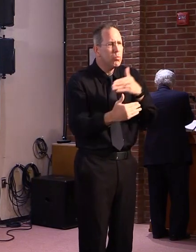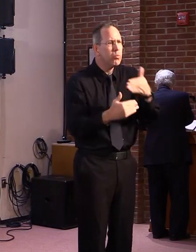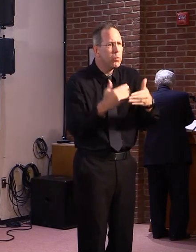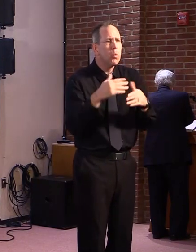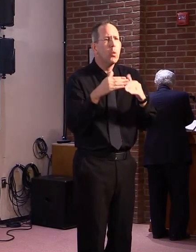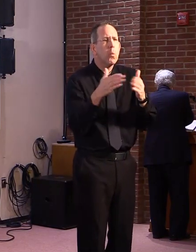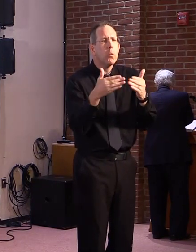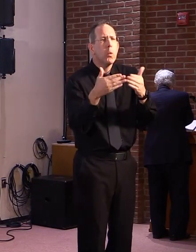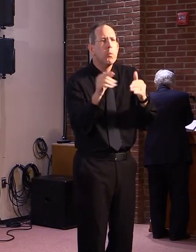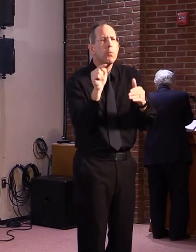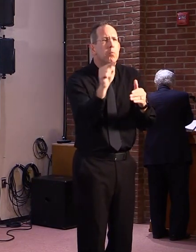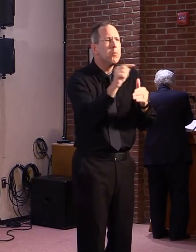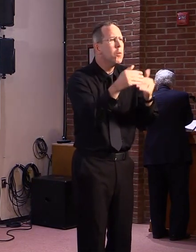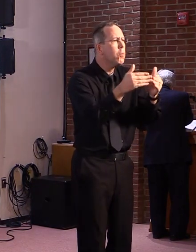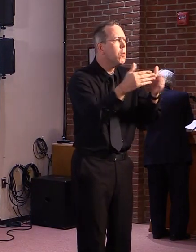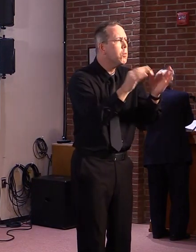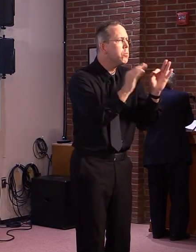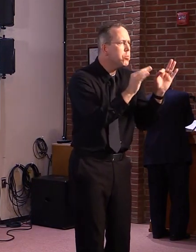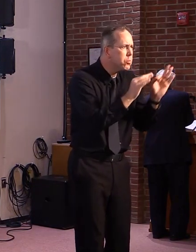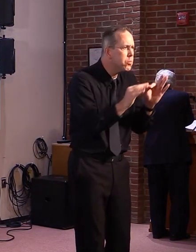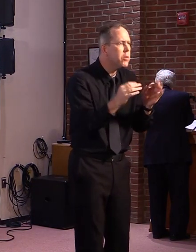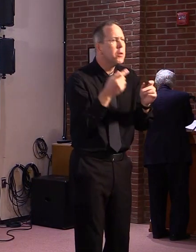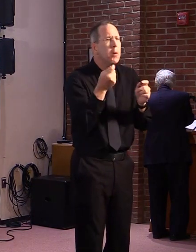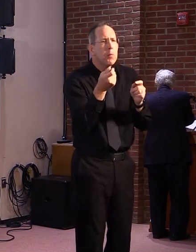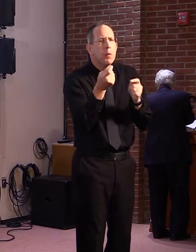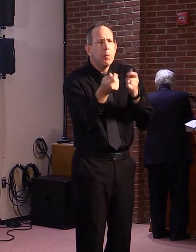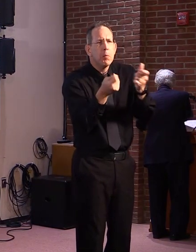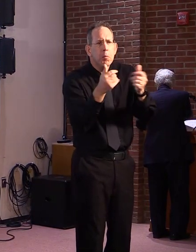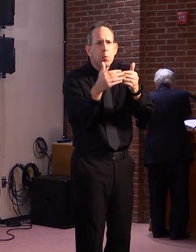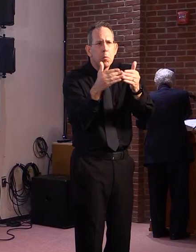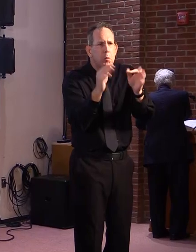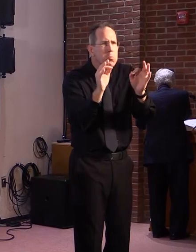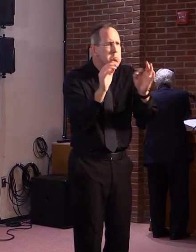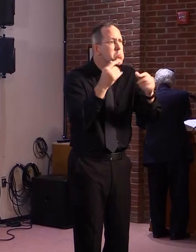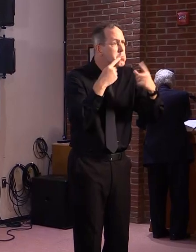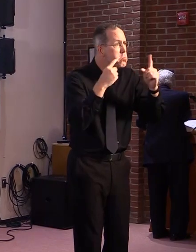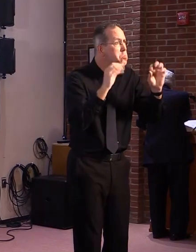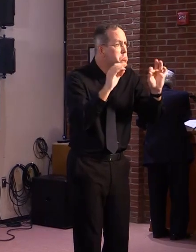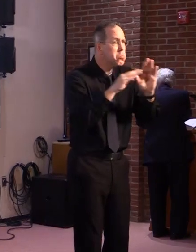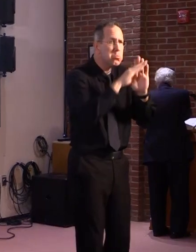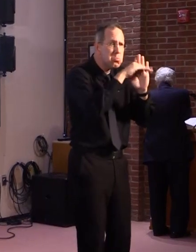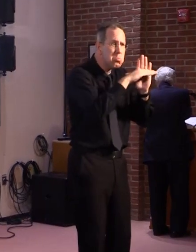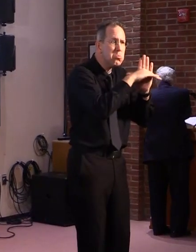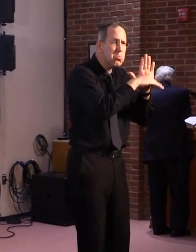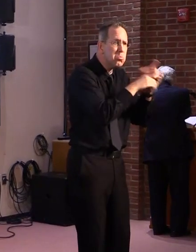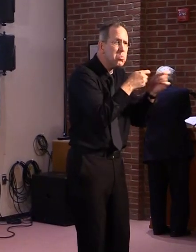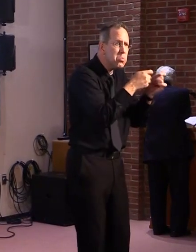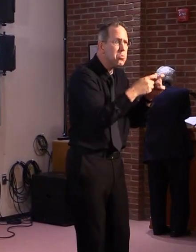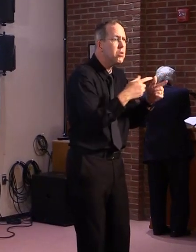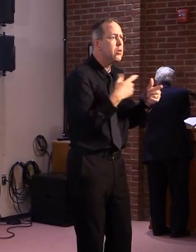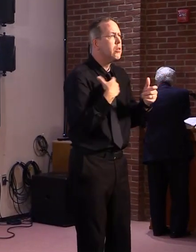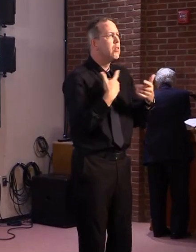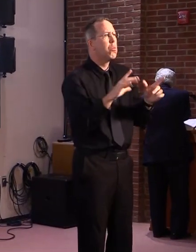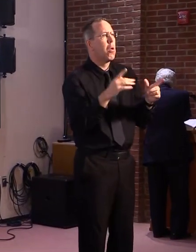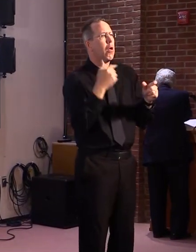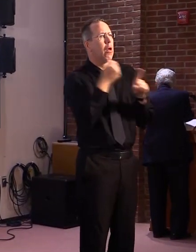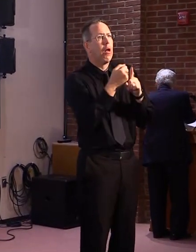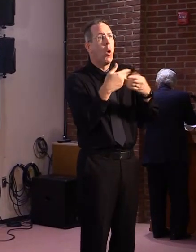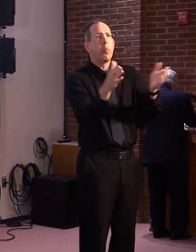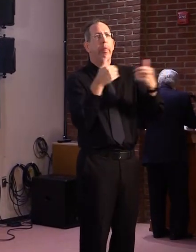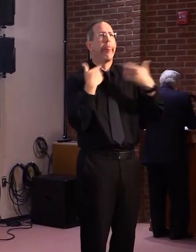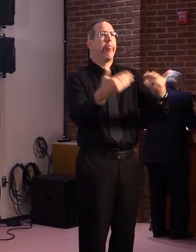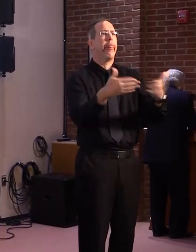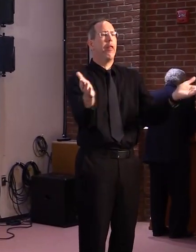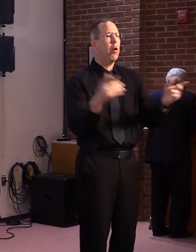one quarter turn of the spigot at a time, so we can make sure these moves didn't dramatically increase the spread of the virus to put